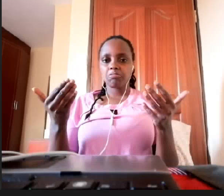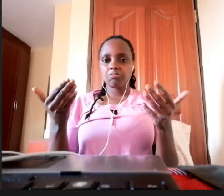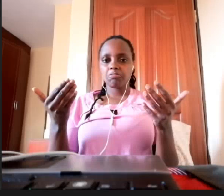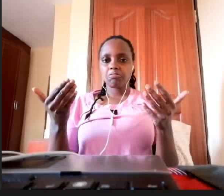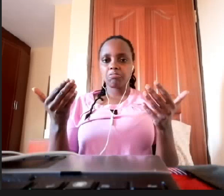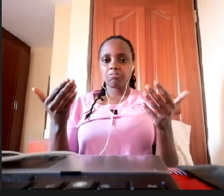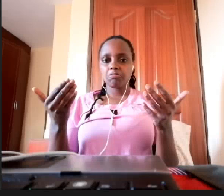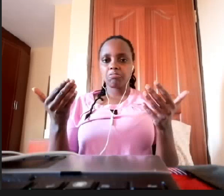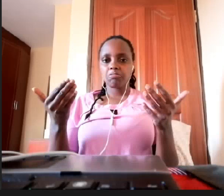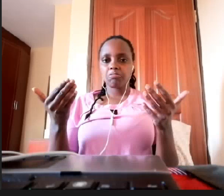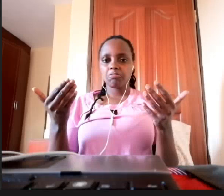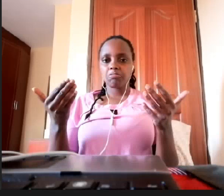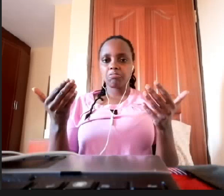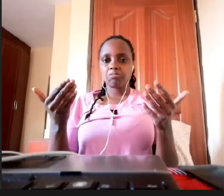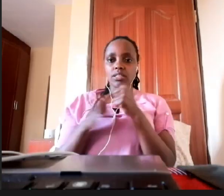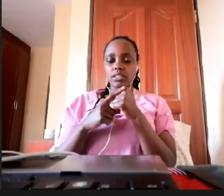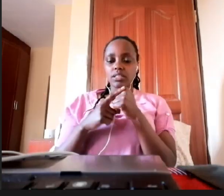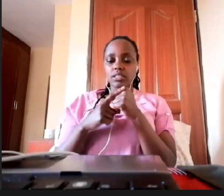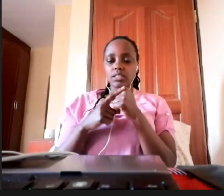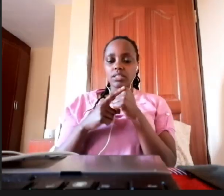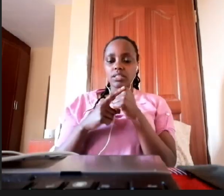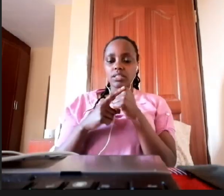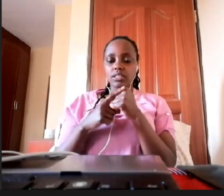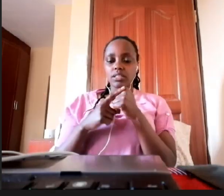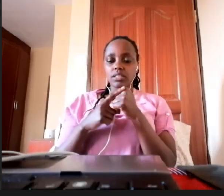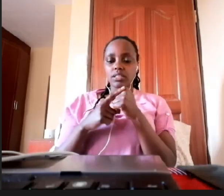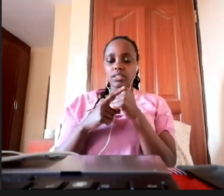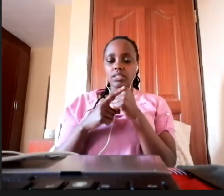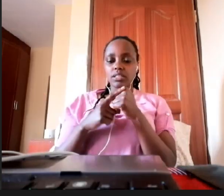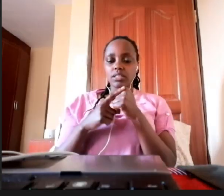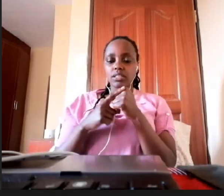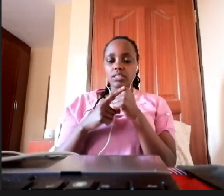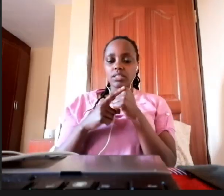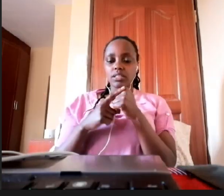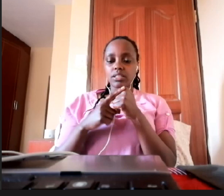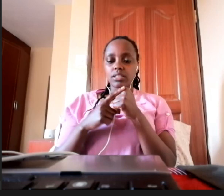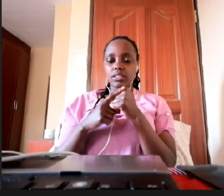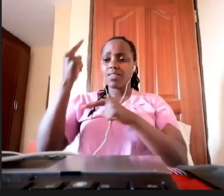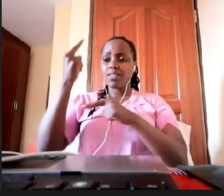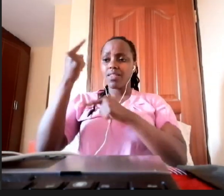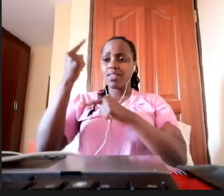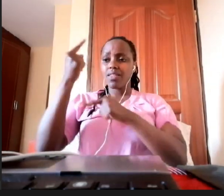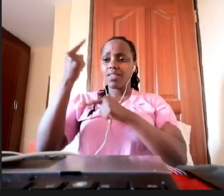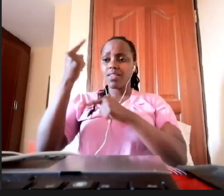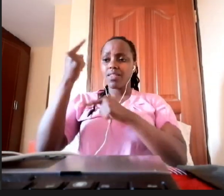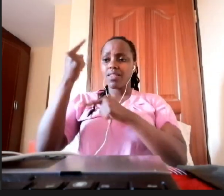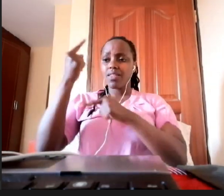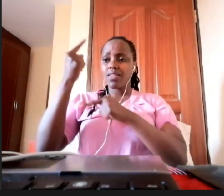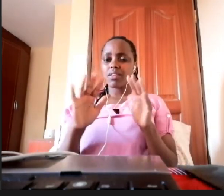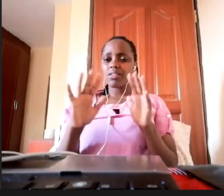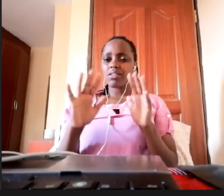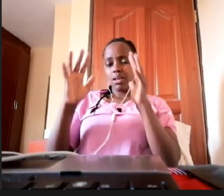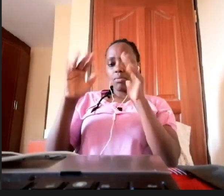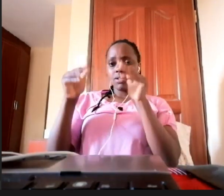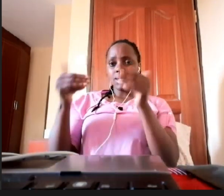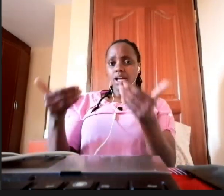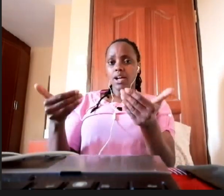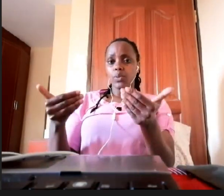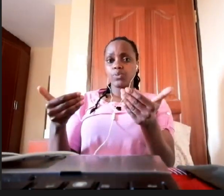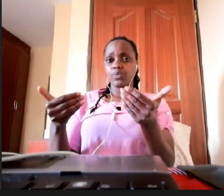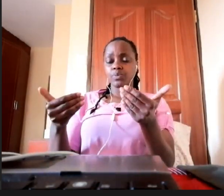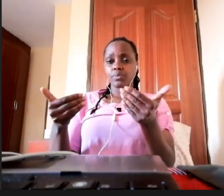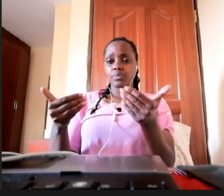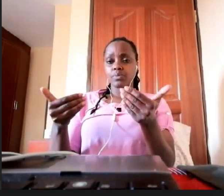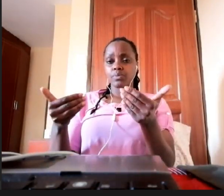6 continuous months of education. The year is usually marked by